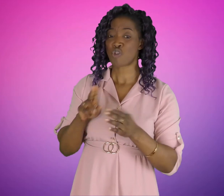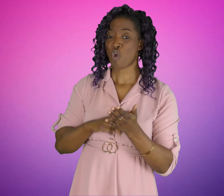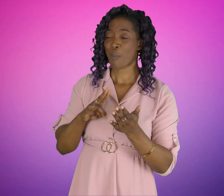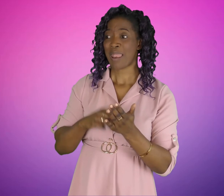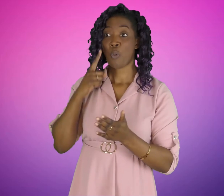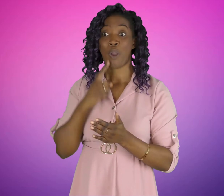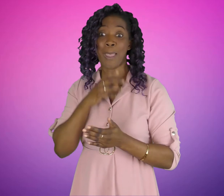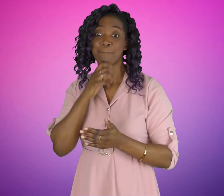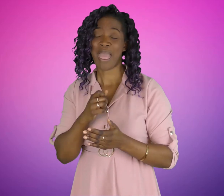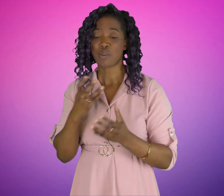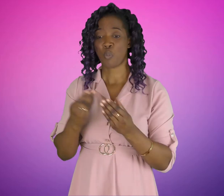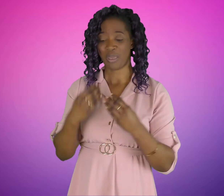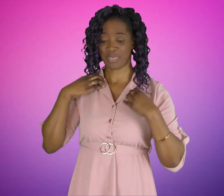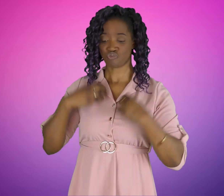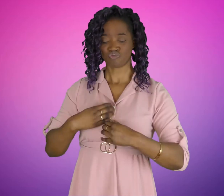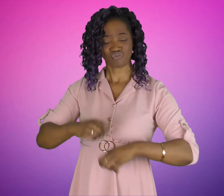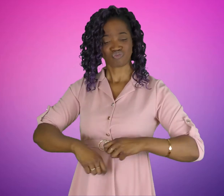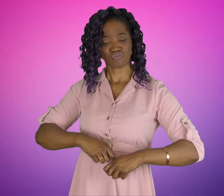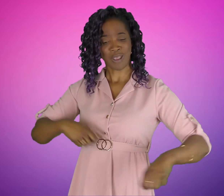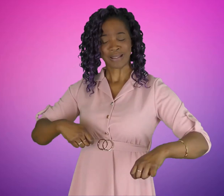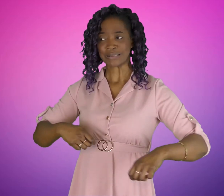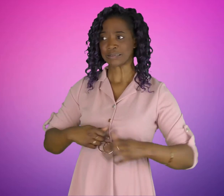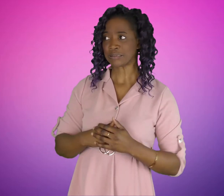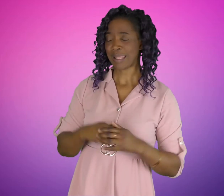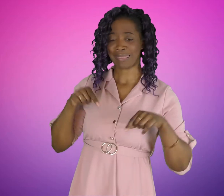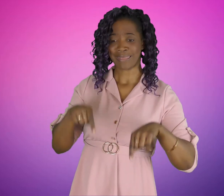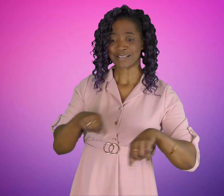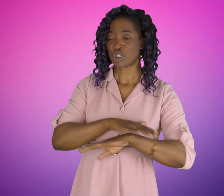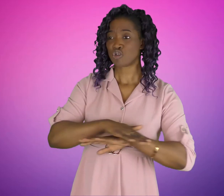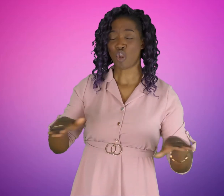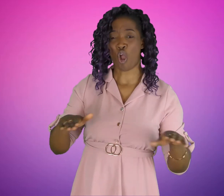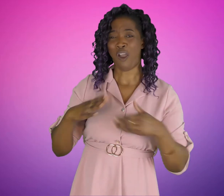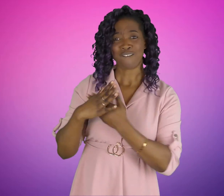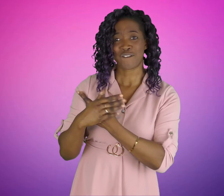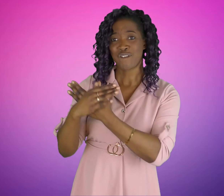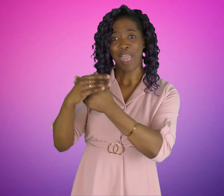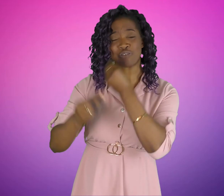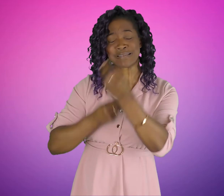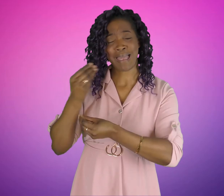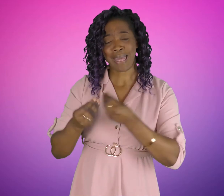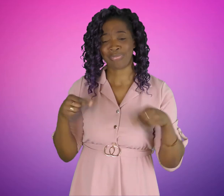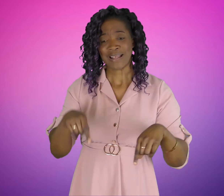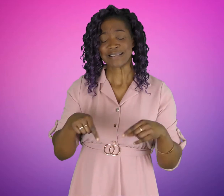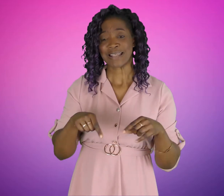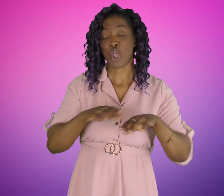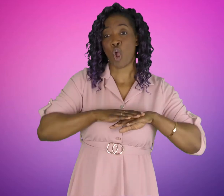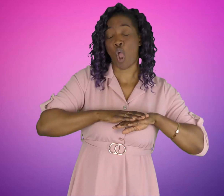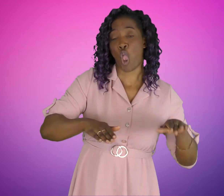white blokes in smoking jackets, but you're not any of those things. Well, they don't know that. And this isn't a fairy tale, it's an unfairy